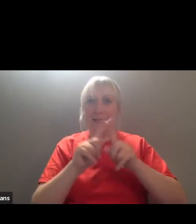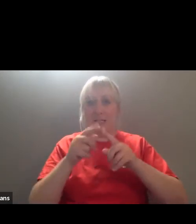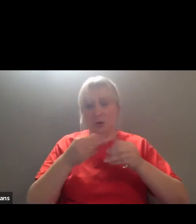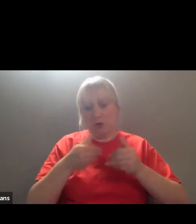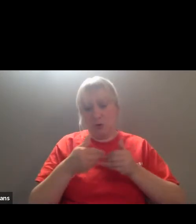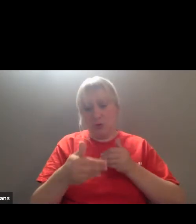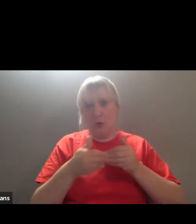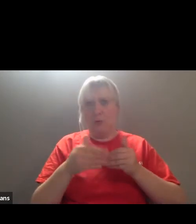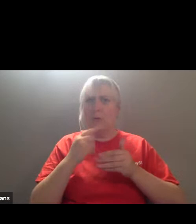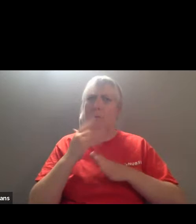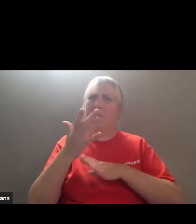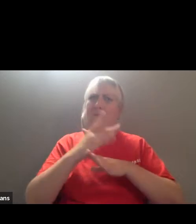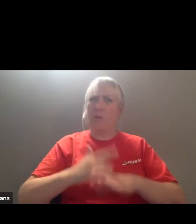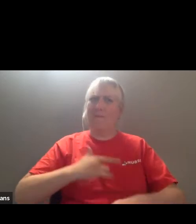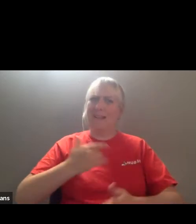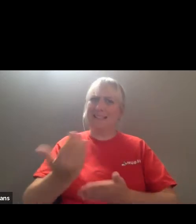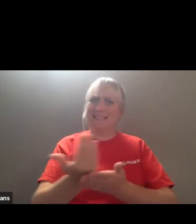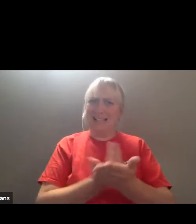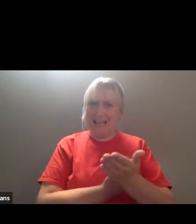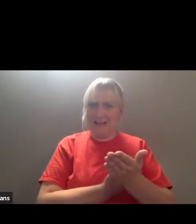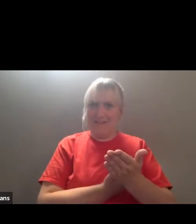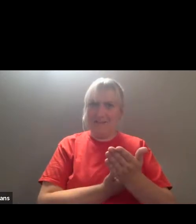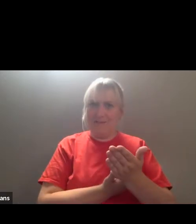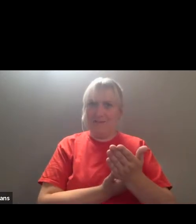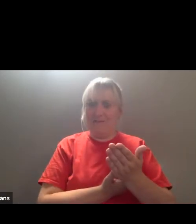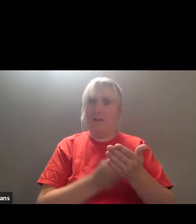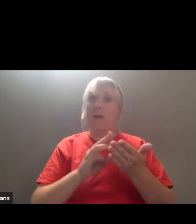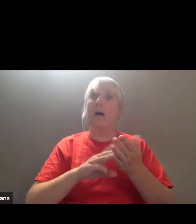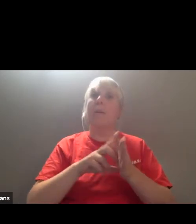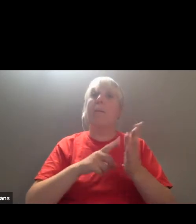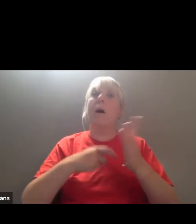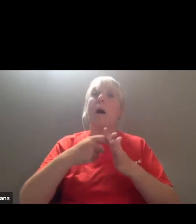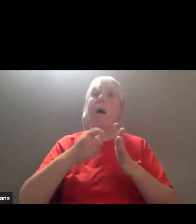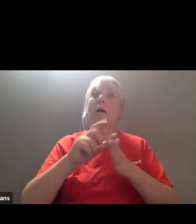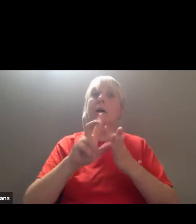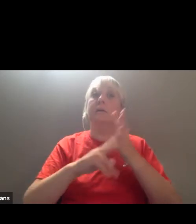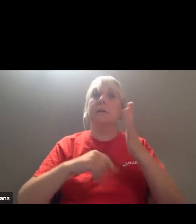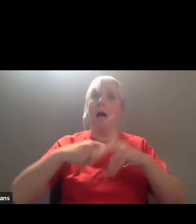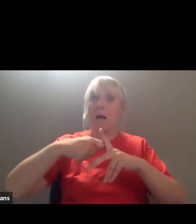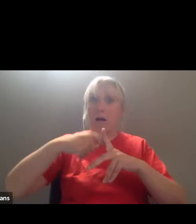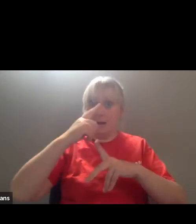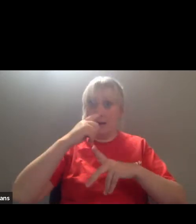This is a question for Mark Dunk, please, if you can answer that.